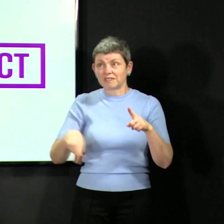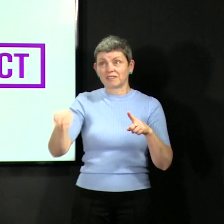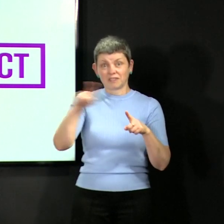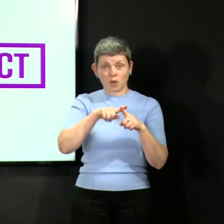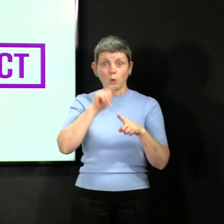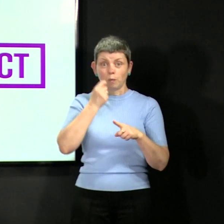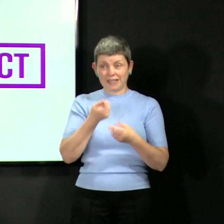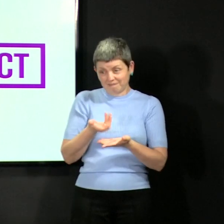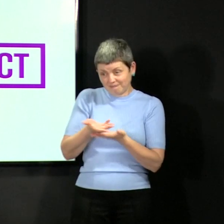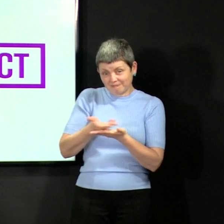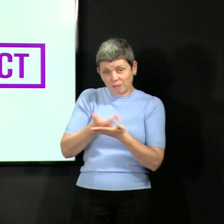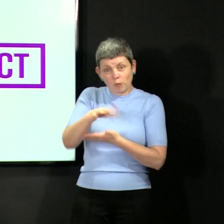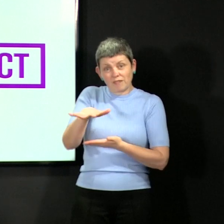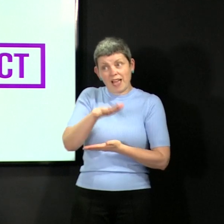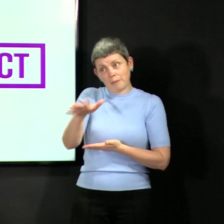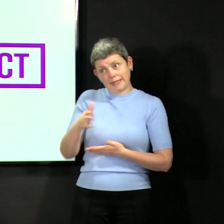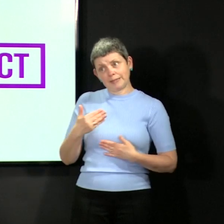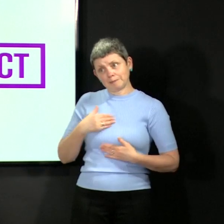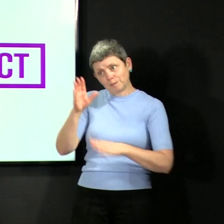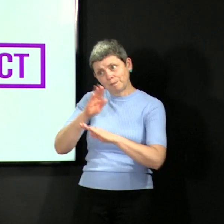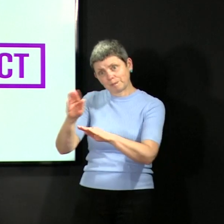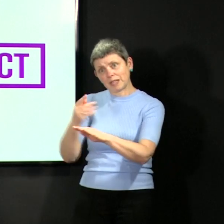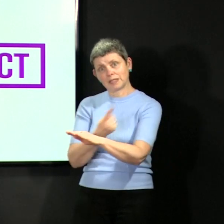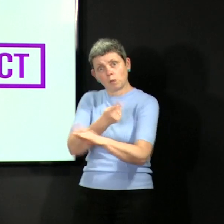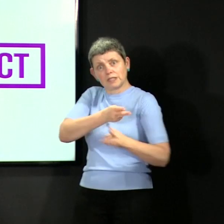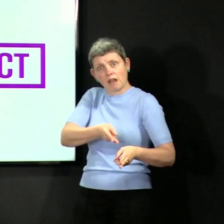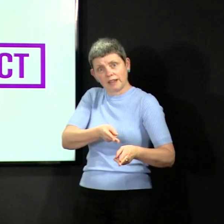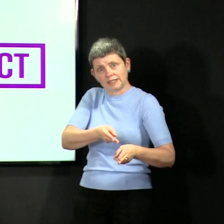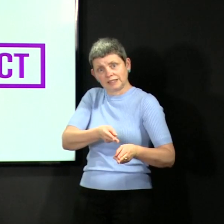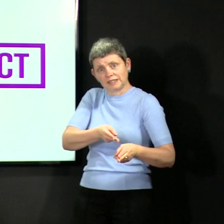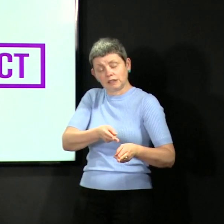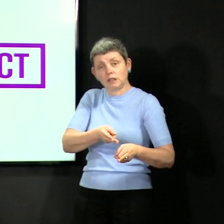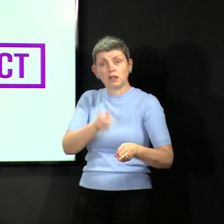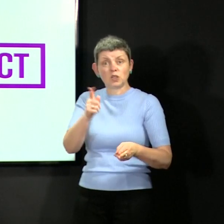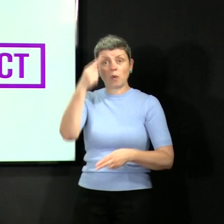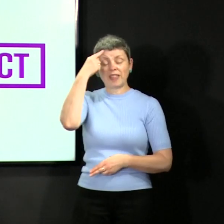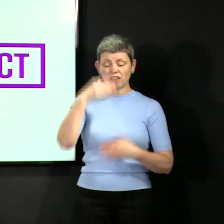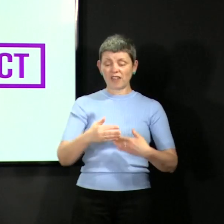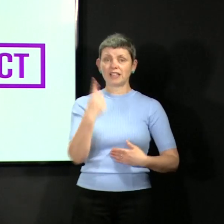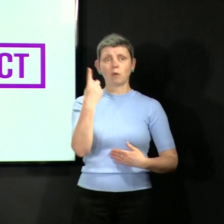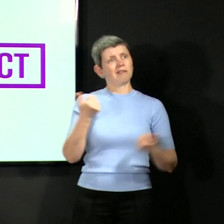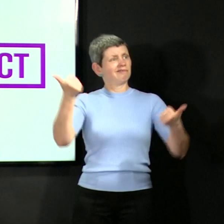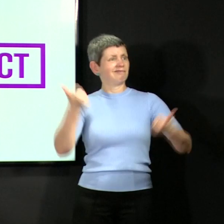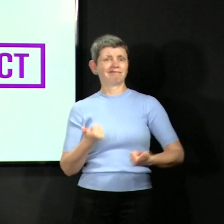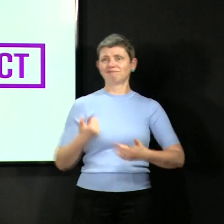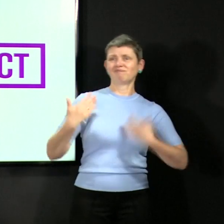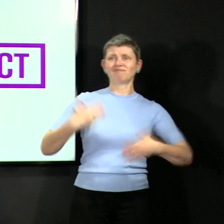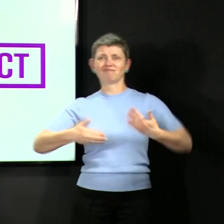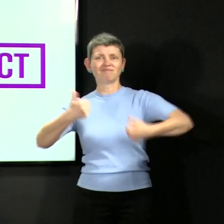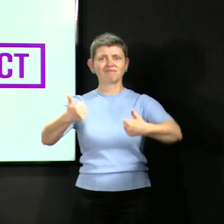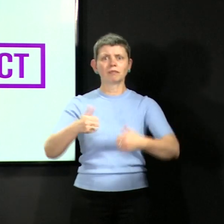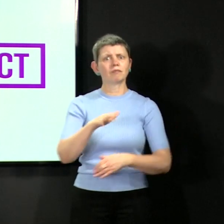one has died of this disease. So do not take phase one lightly. Please do not take phase one